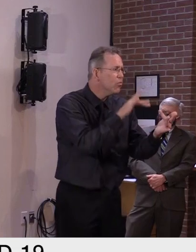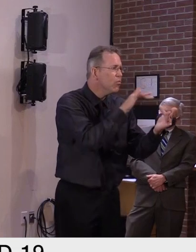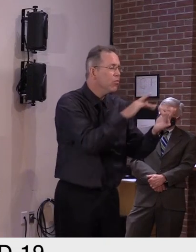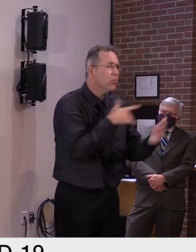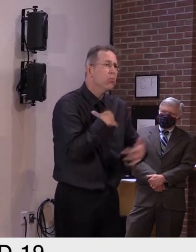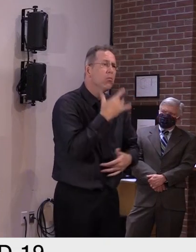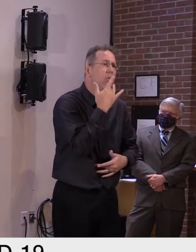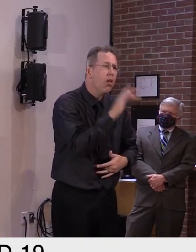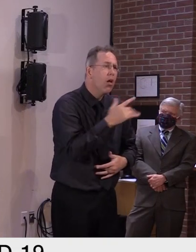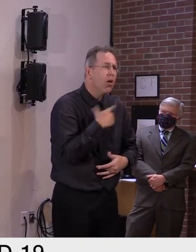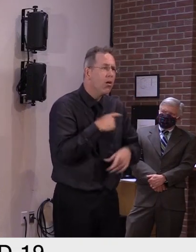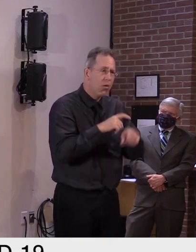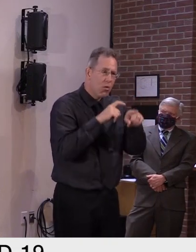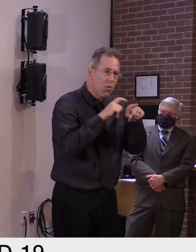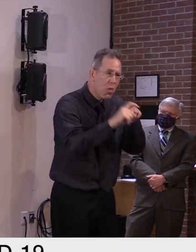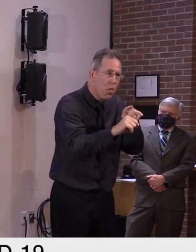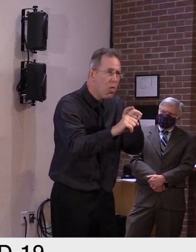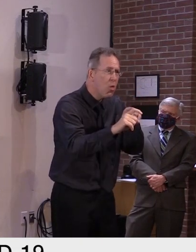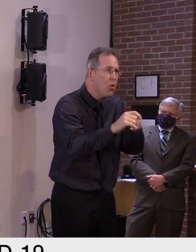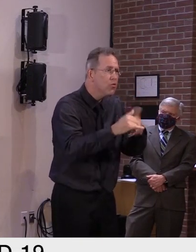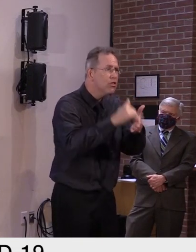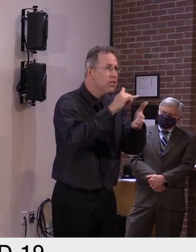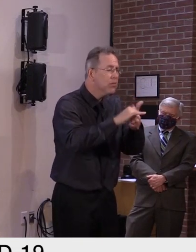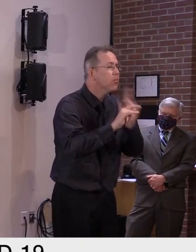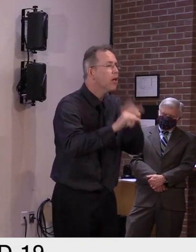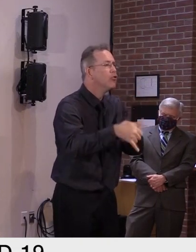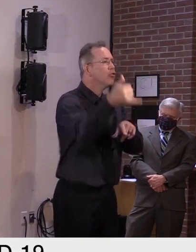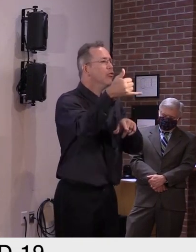they're actually work with us very closely.